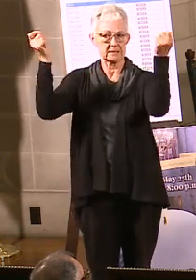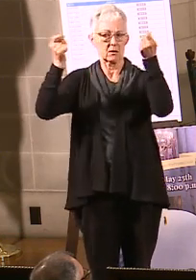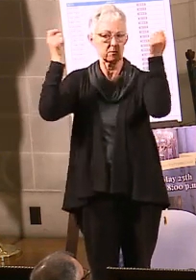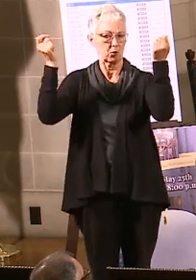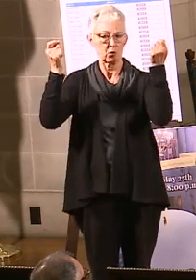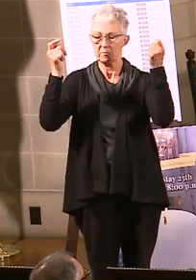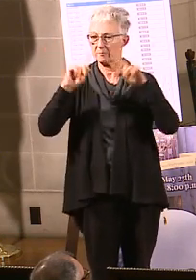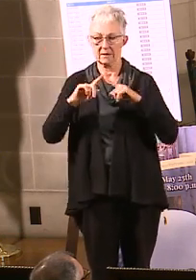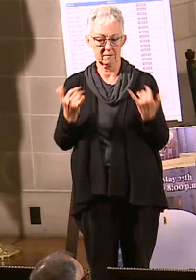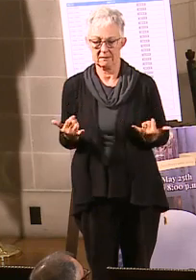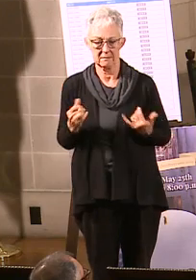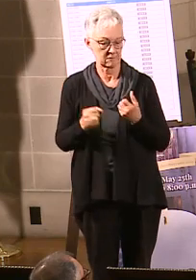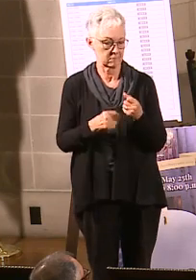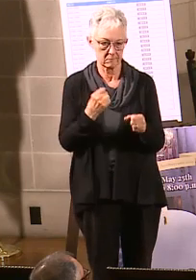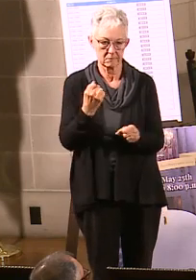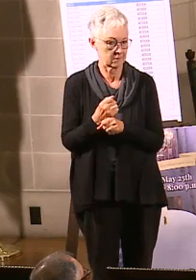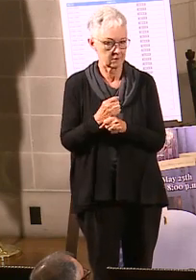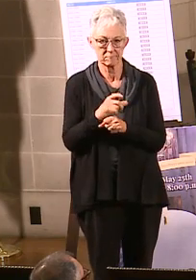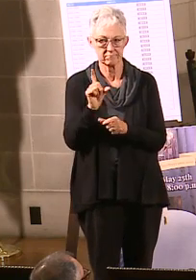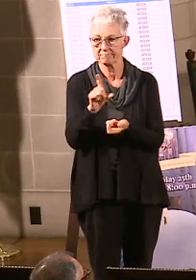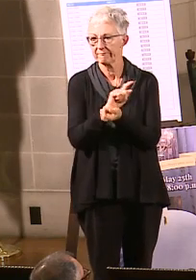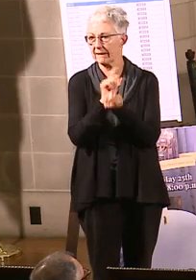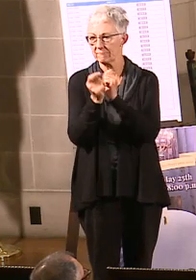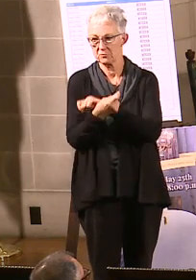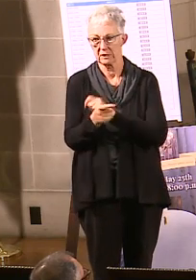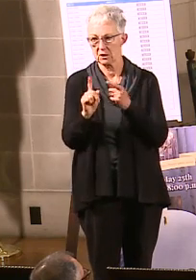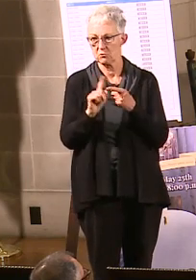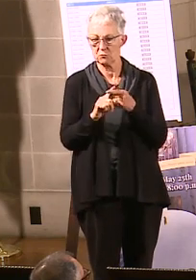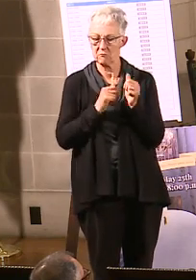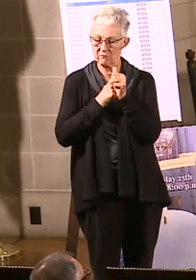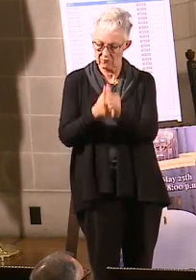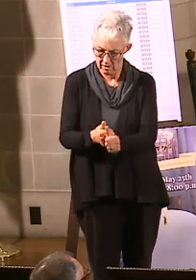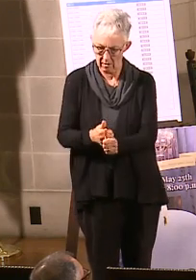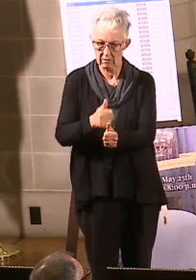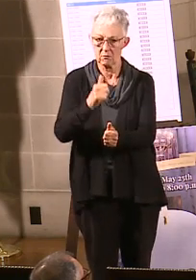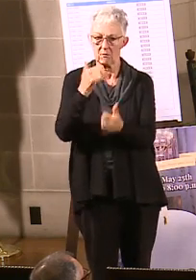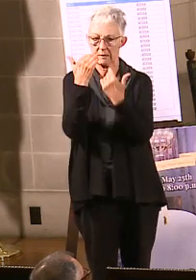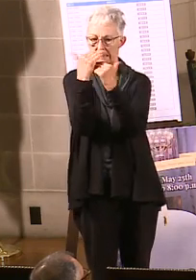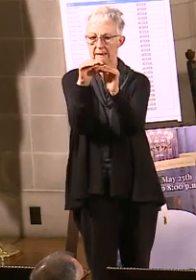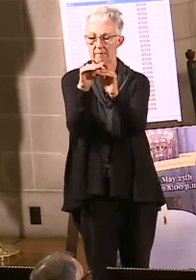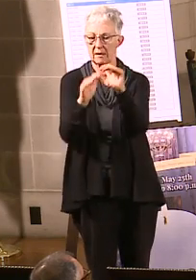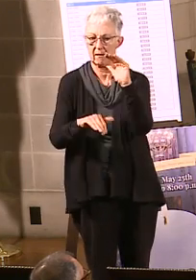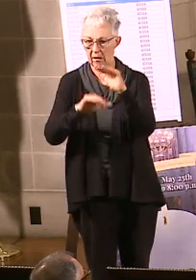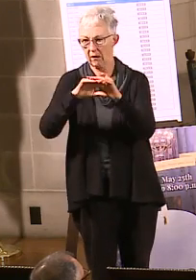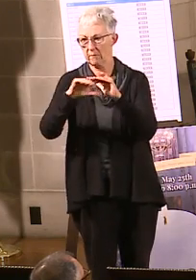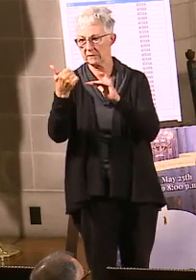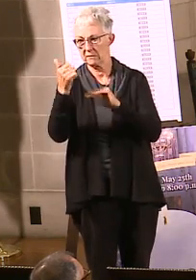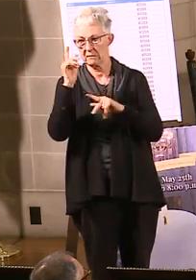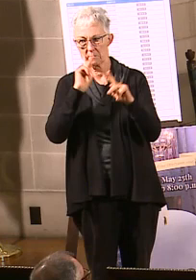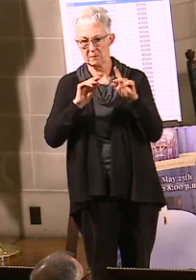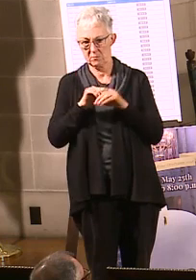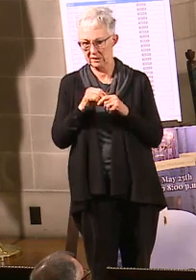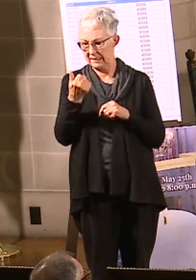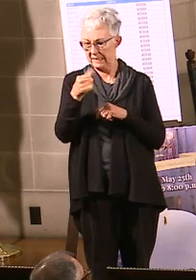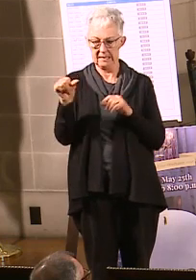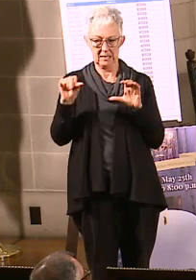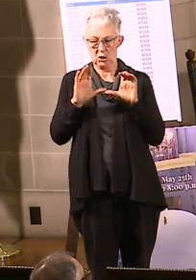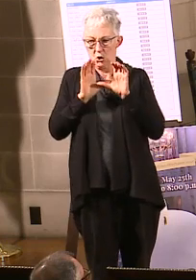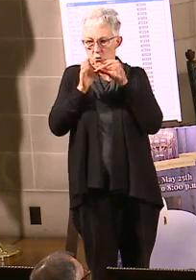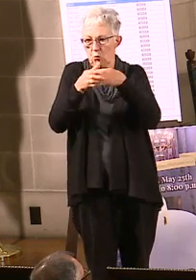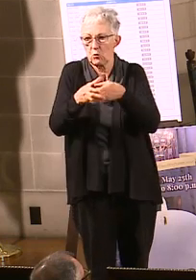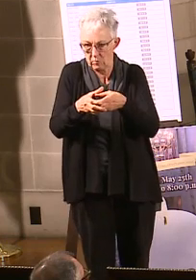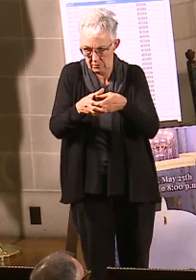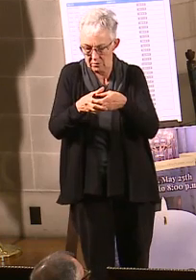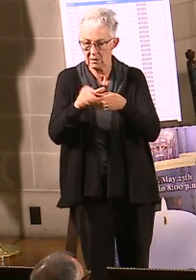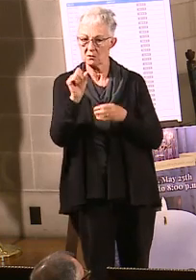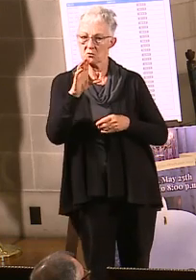observance. In this way, you can incorporate this online vigil, if you will, this observance, into your